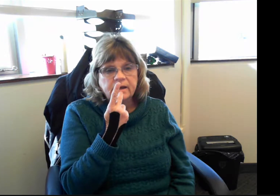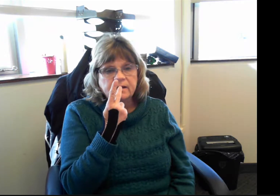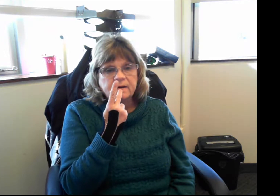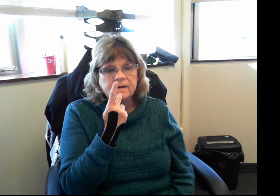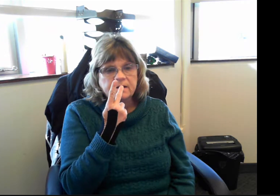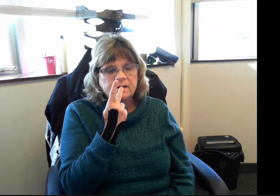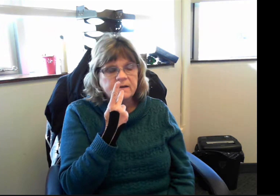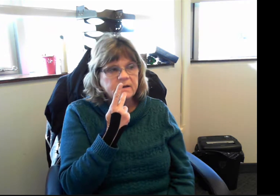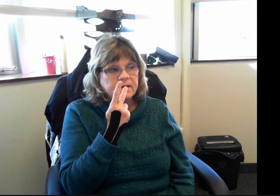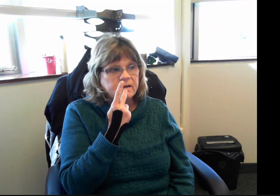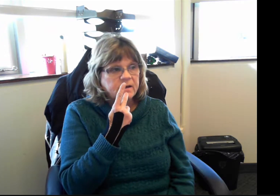pink,